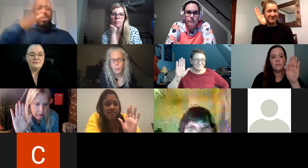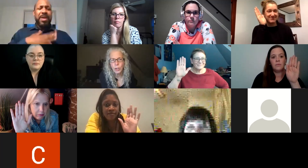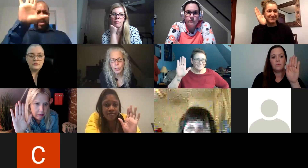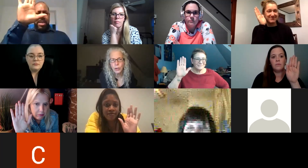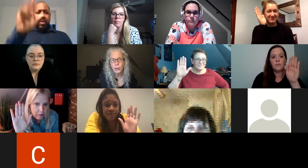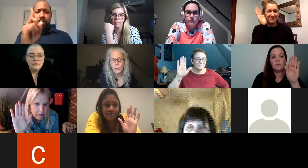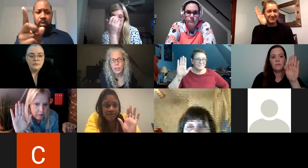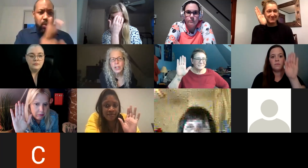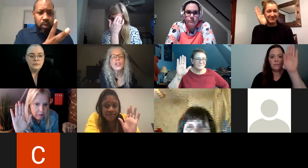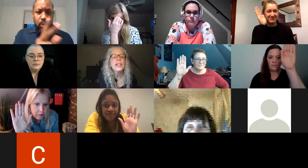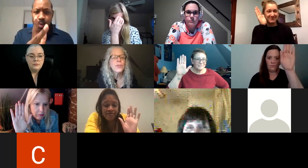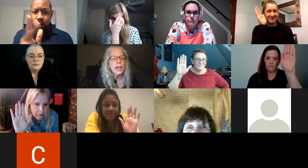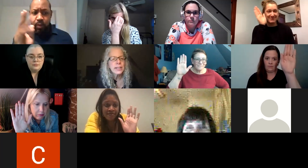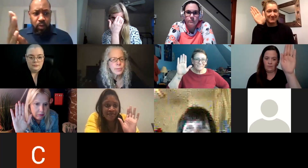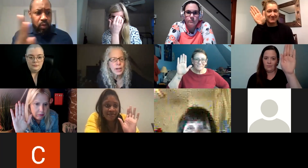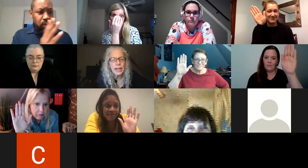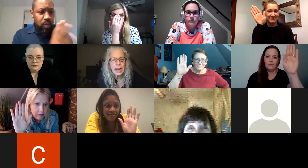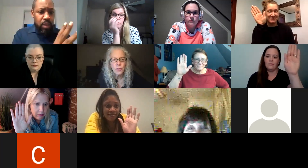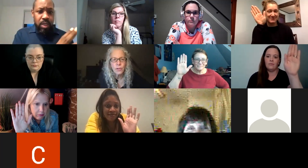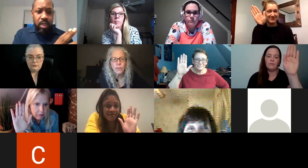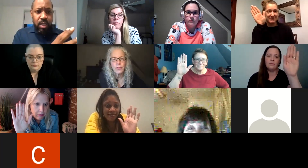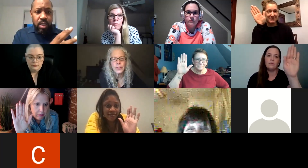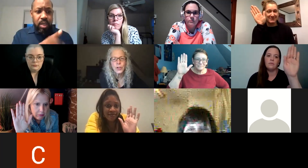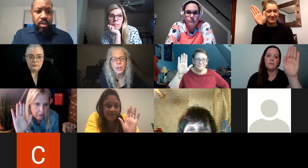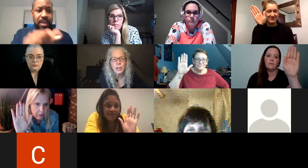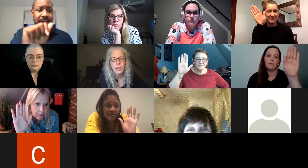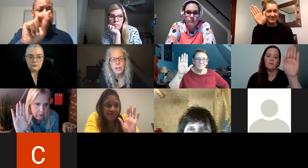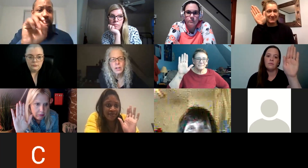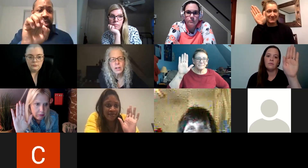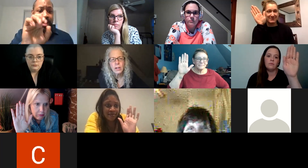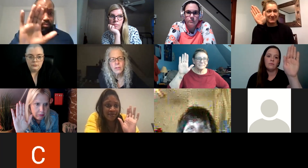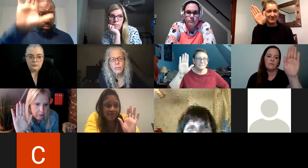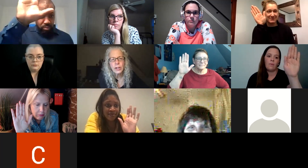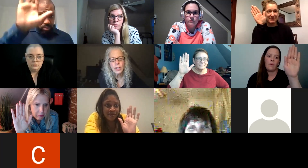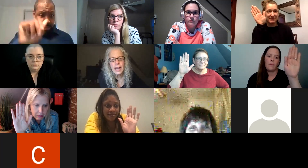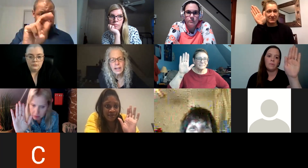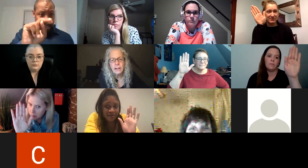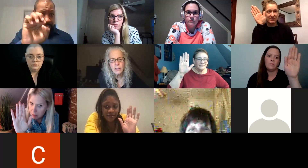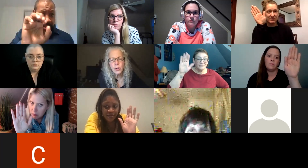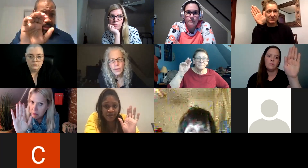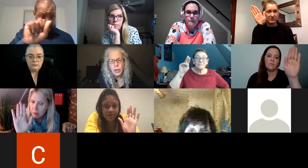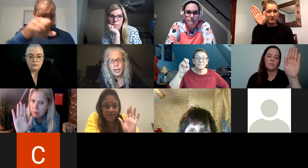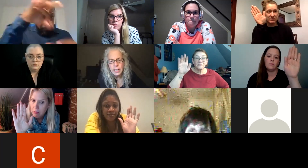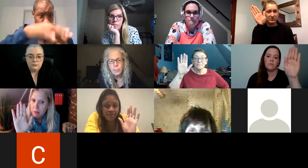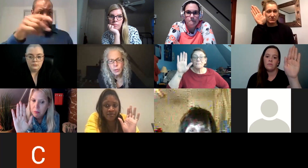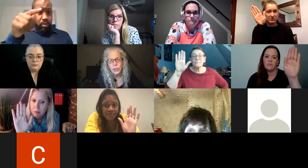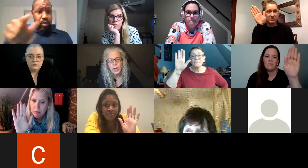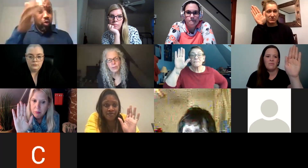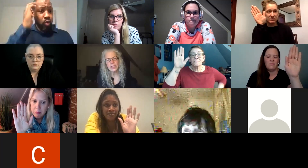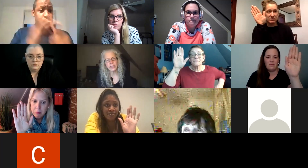1, 2, just leave your hands up so I can count for official record. Anne, do you have your hand up? You're not really in the